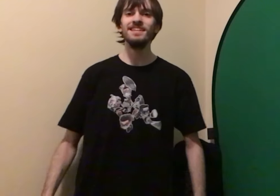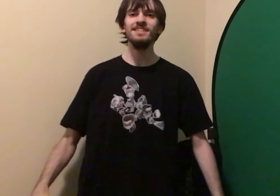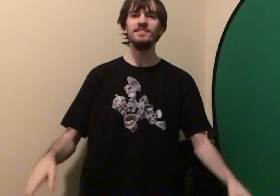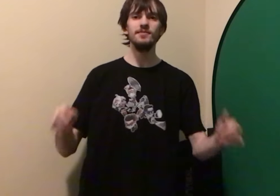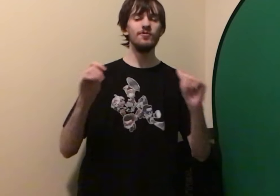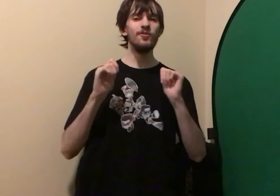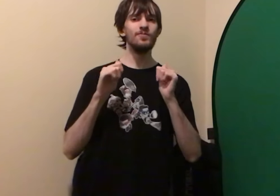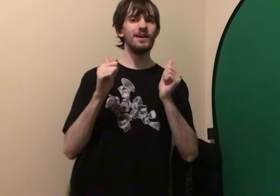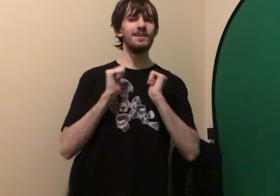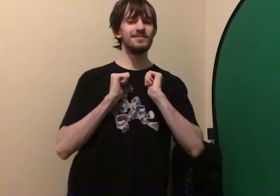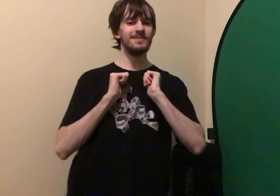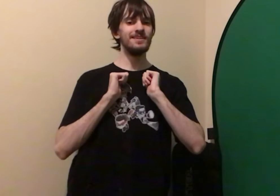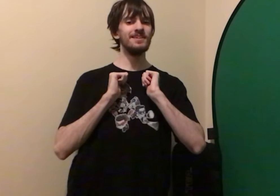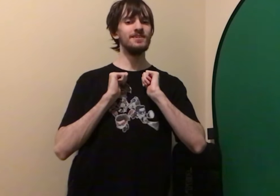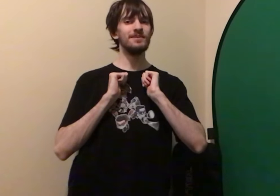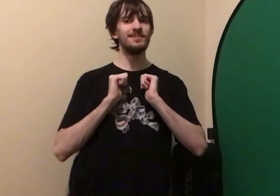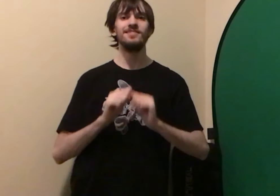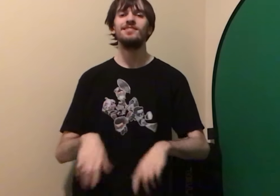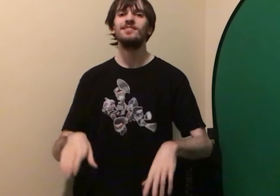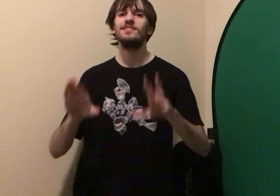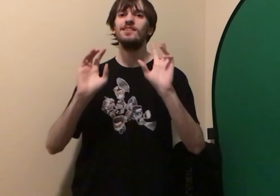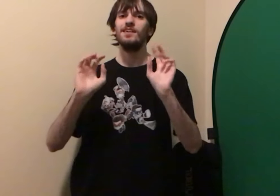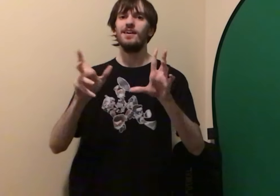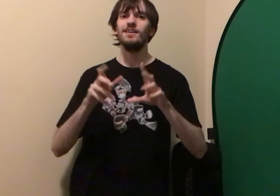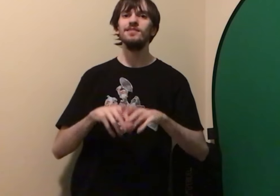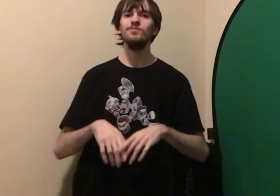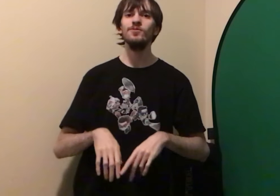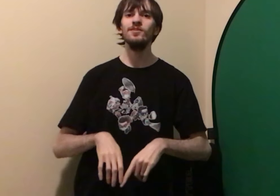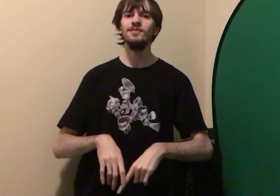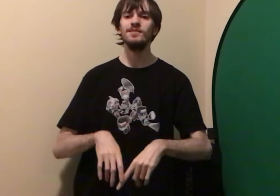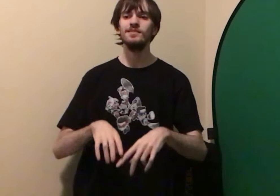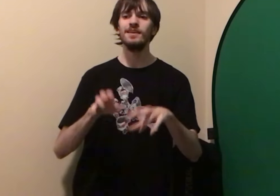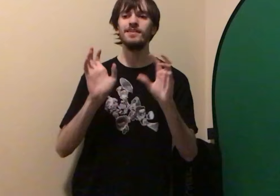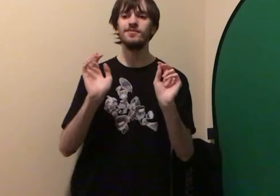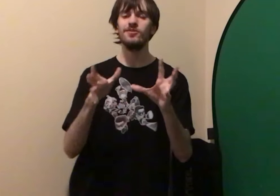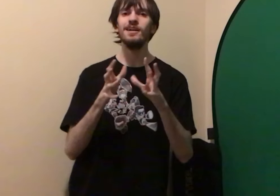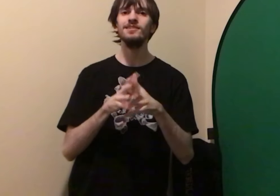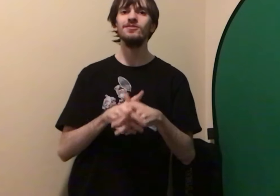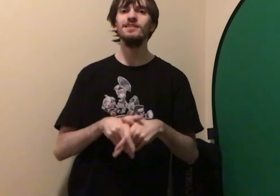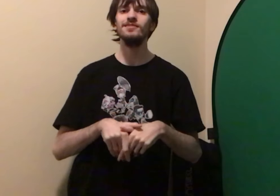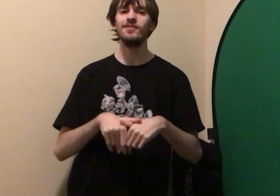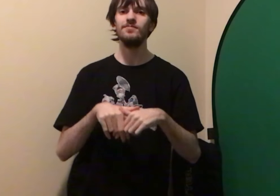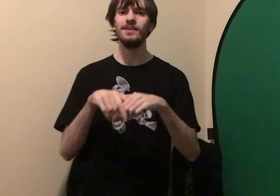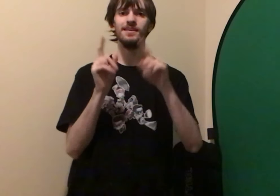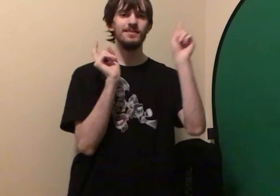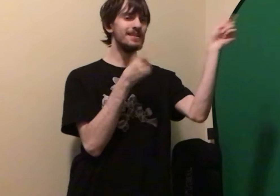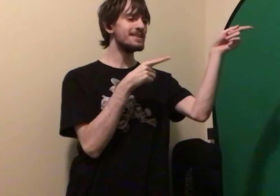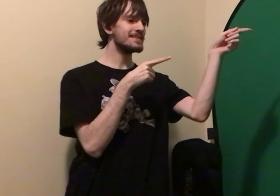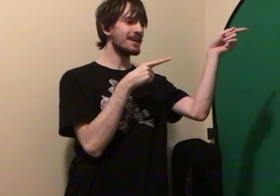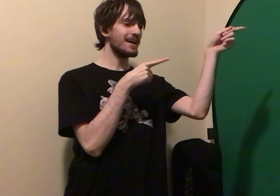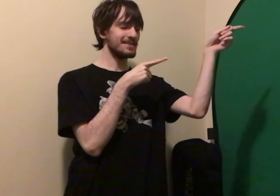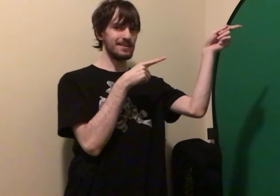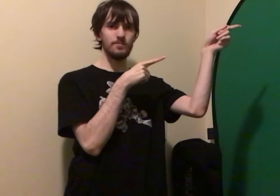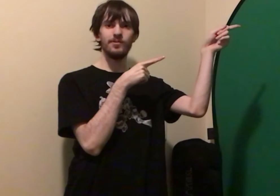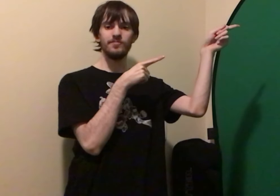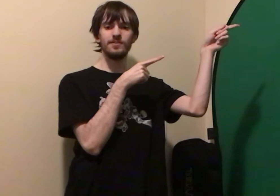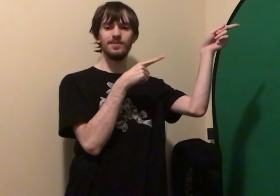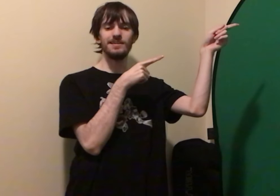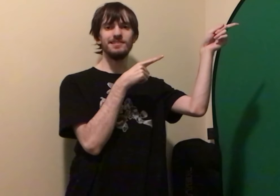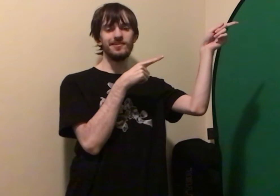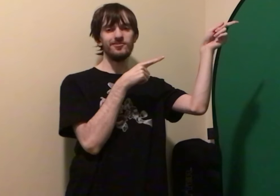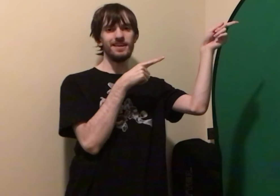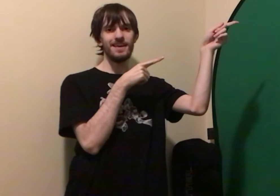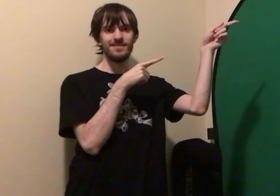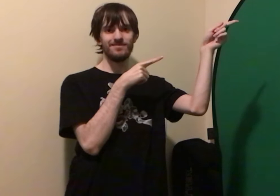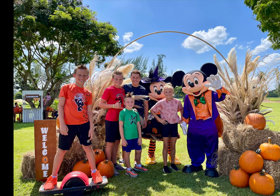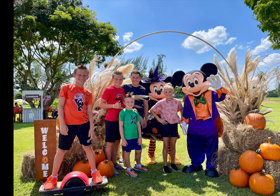Hey, Ninja Kids, it's your old pal Sam here. I just wanted to say congratulations on meeting these guys at the pumpkin